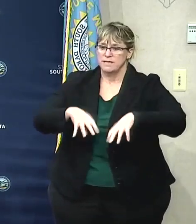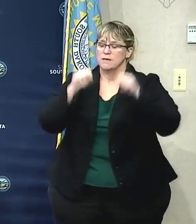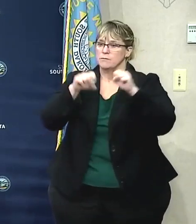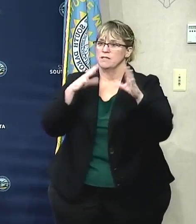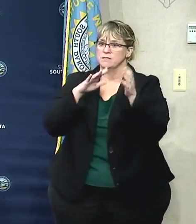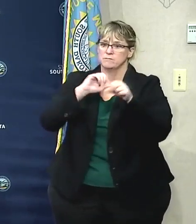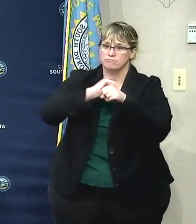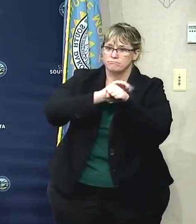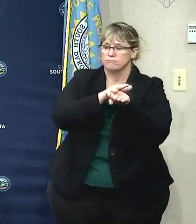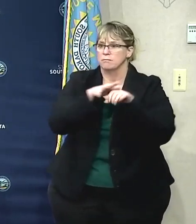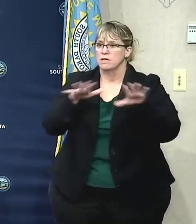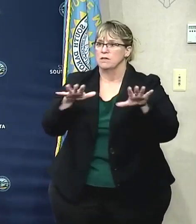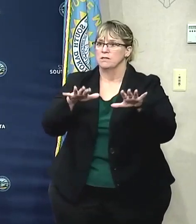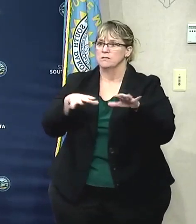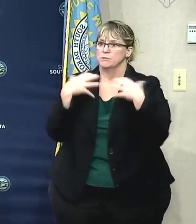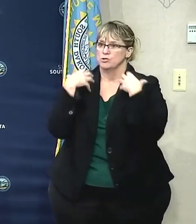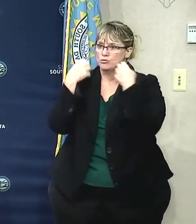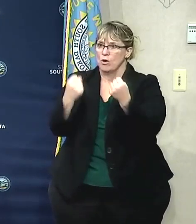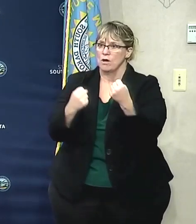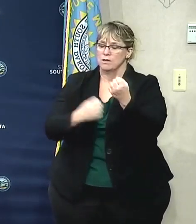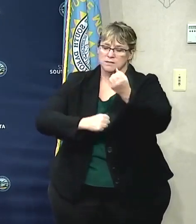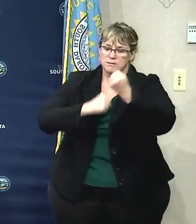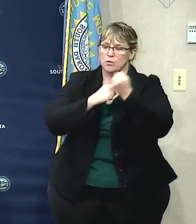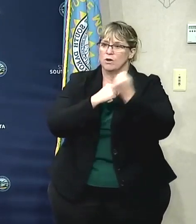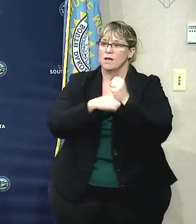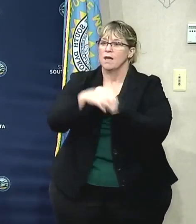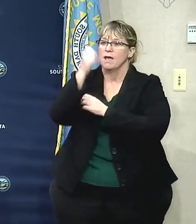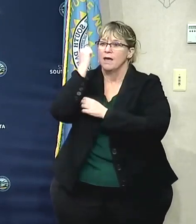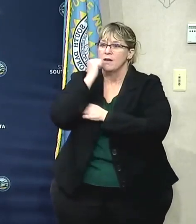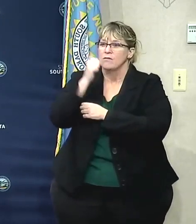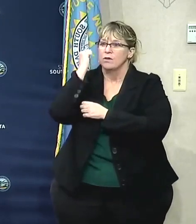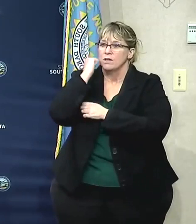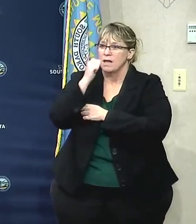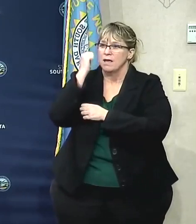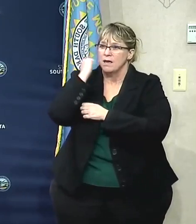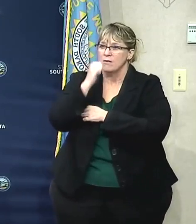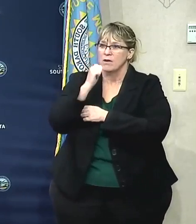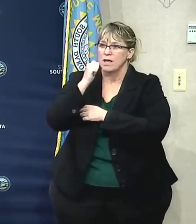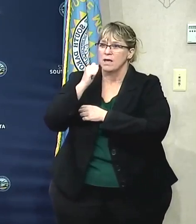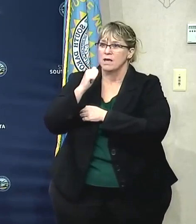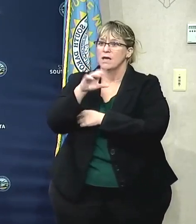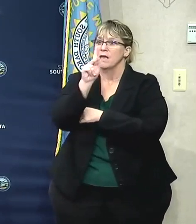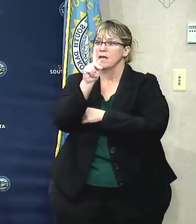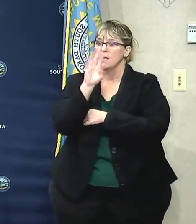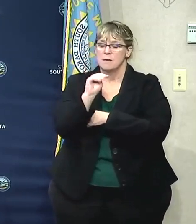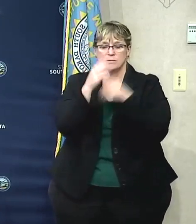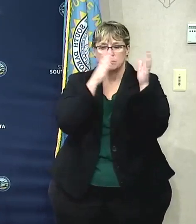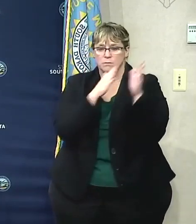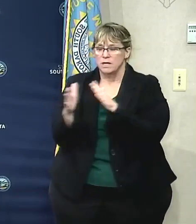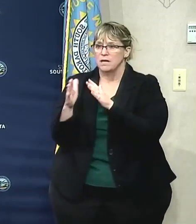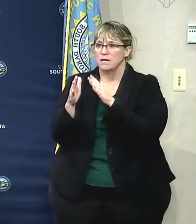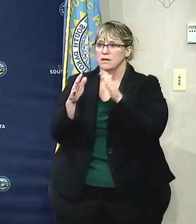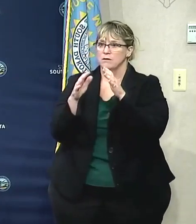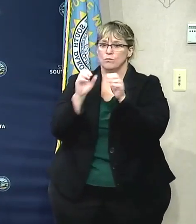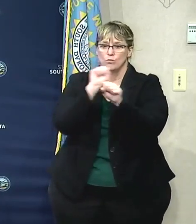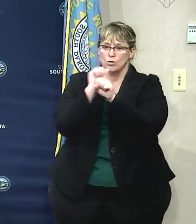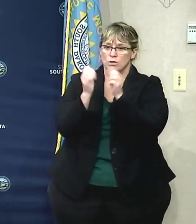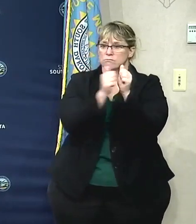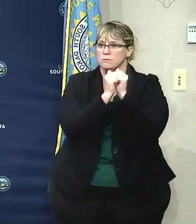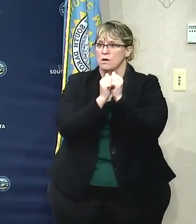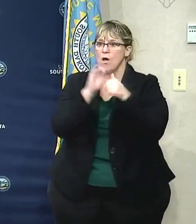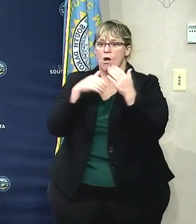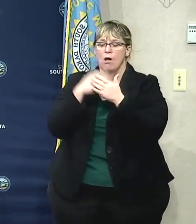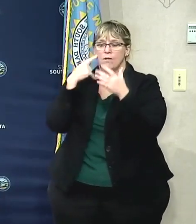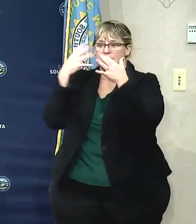and she has been steadfast. Day in and day out, Kim has been planning, coordinating, and executing all